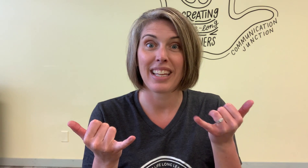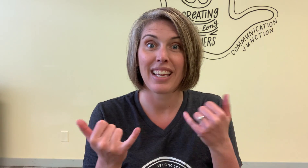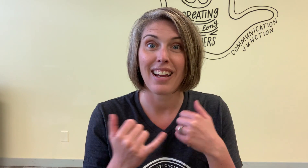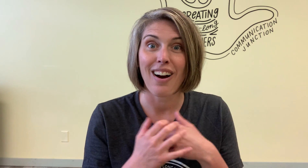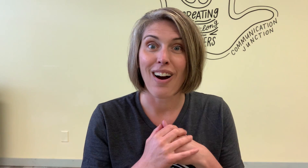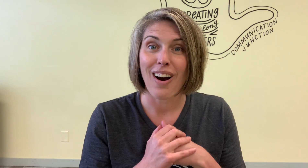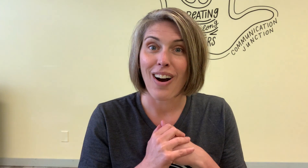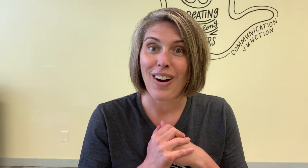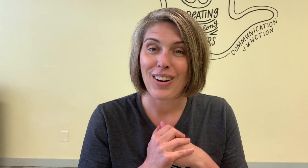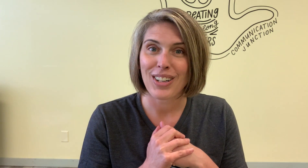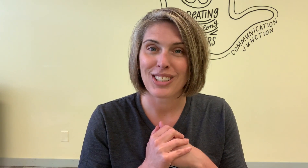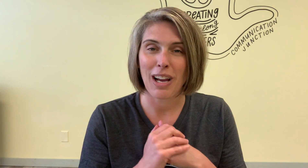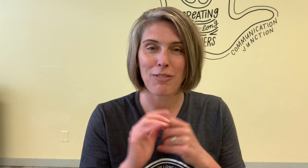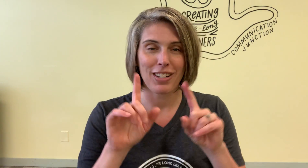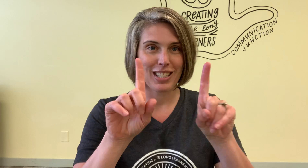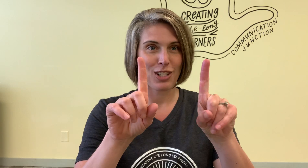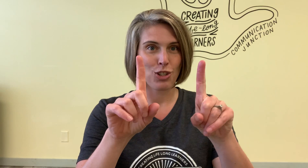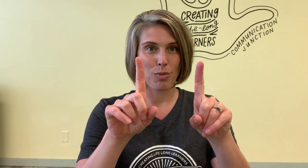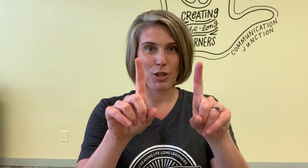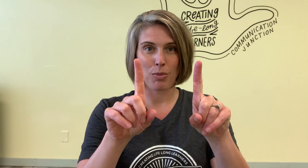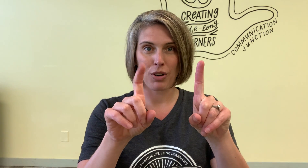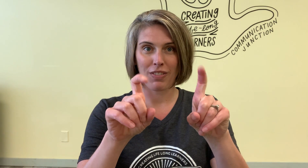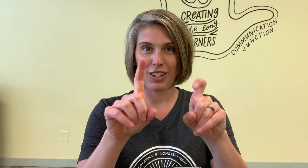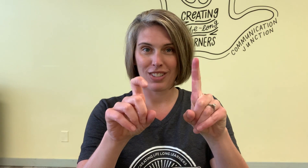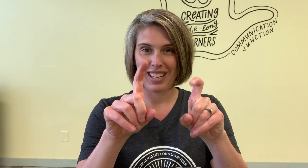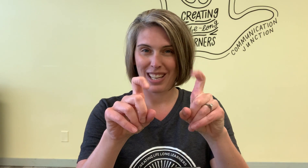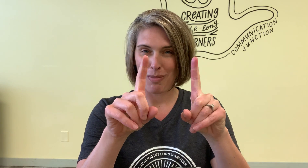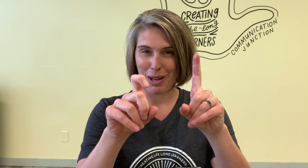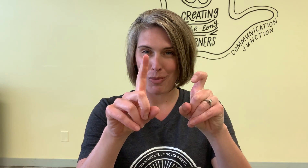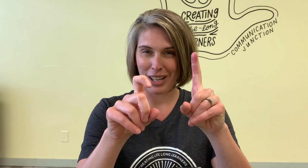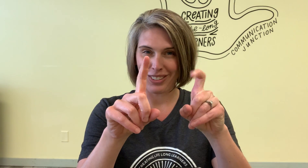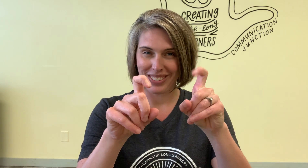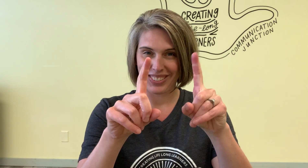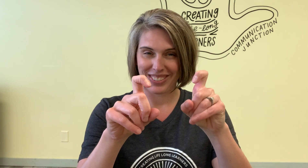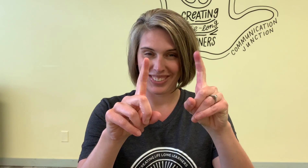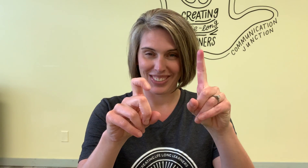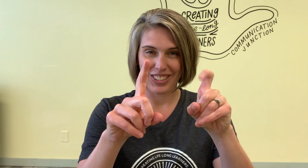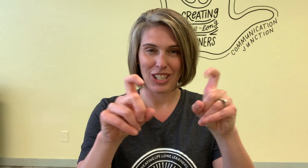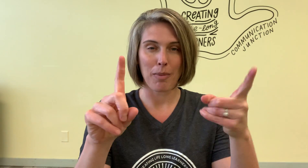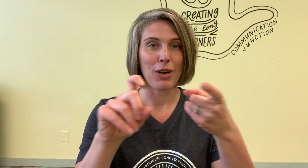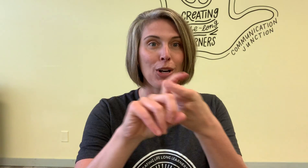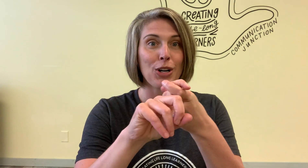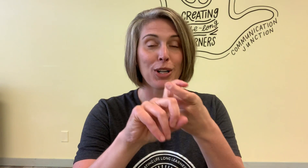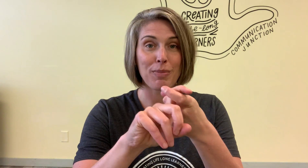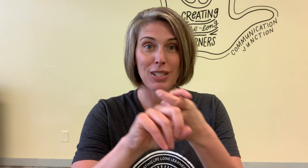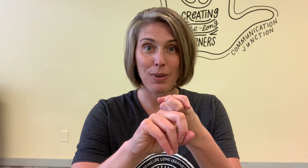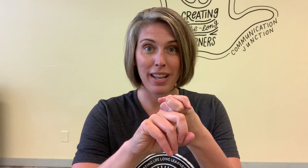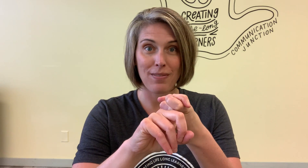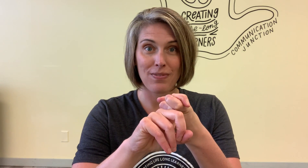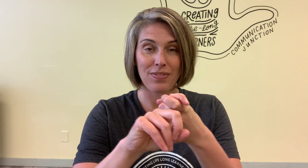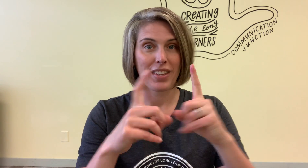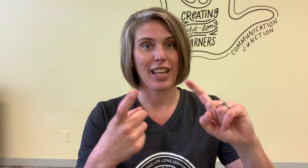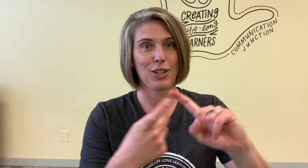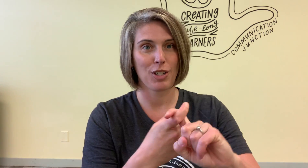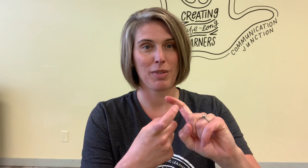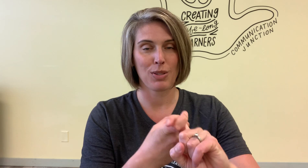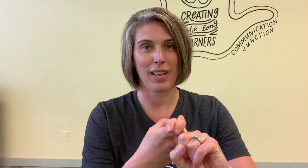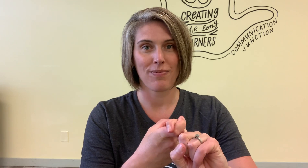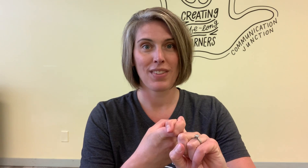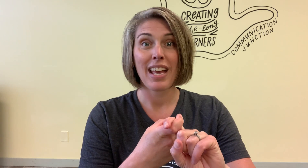today. Good job, friends. Can you show me your pointer fingers? Can you make them wiggle? Good job. Hook them this way and hook them this way.